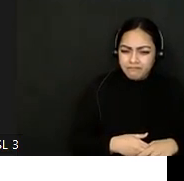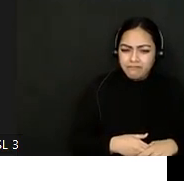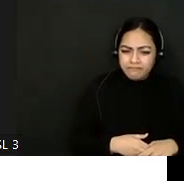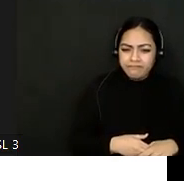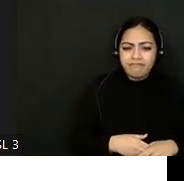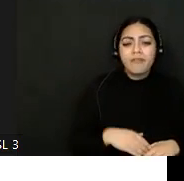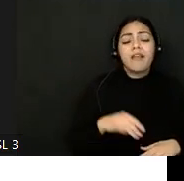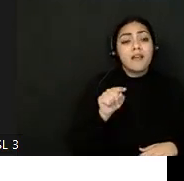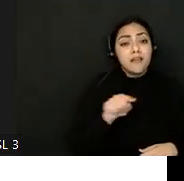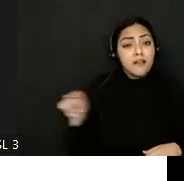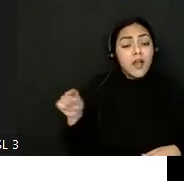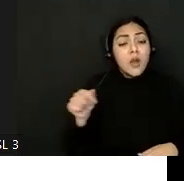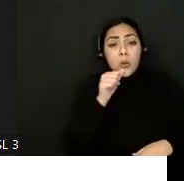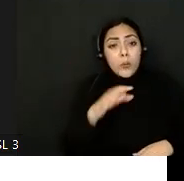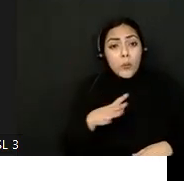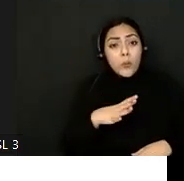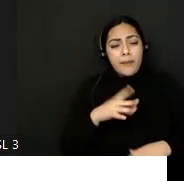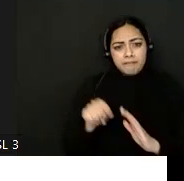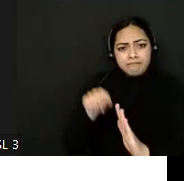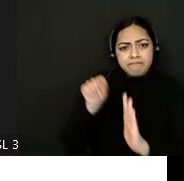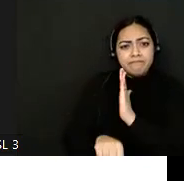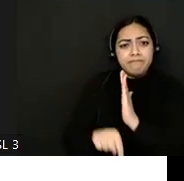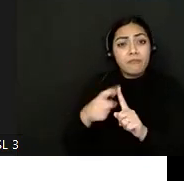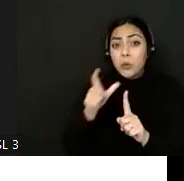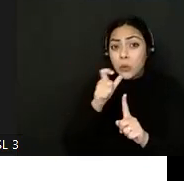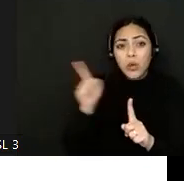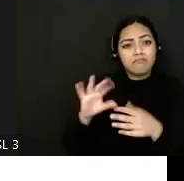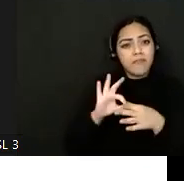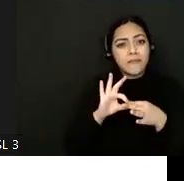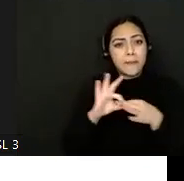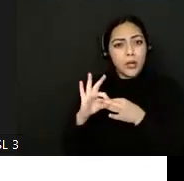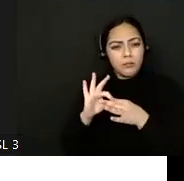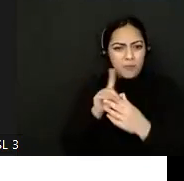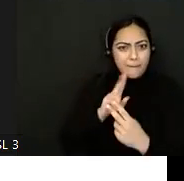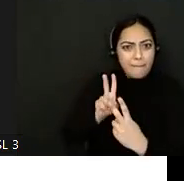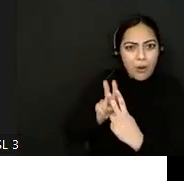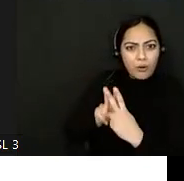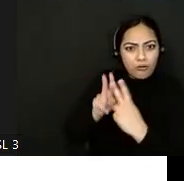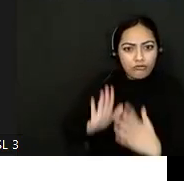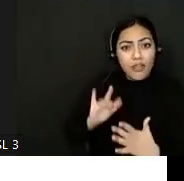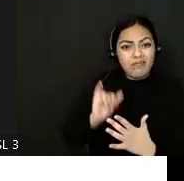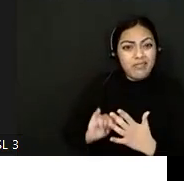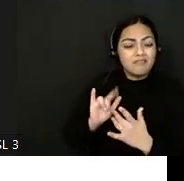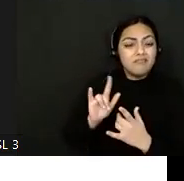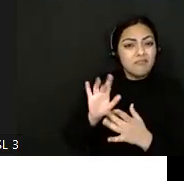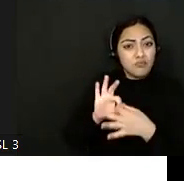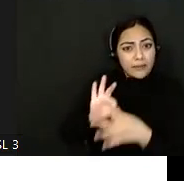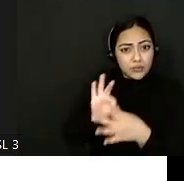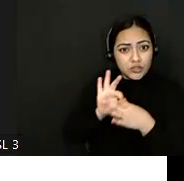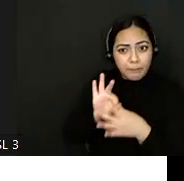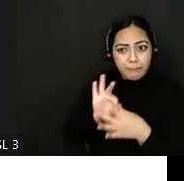or former male partners, their deaths appear to be discounted due to their intimate relationship with their